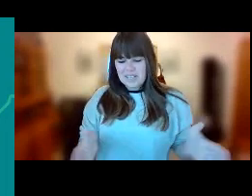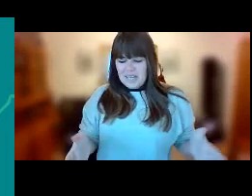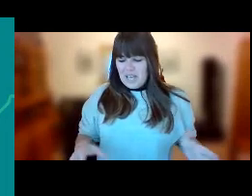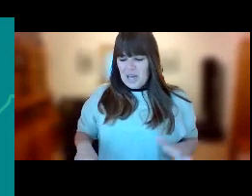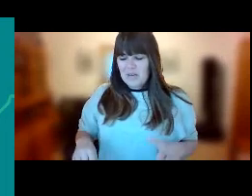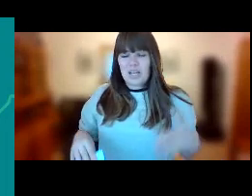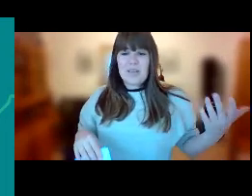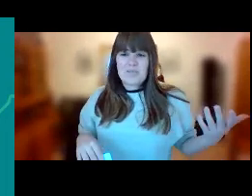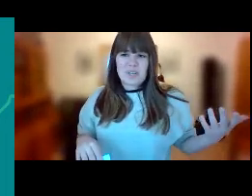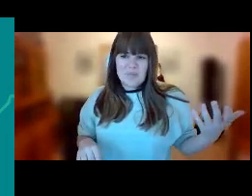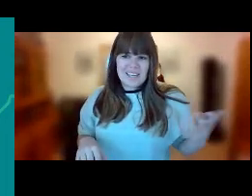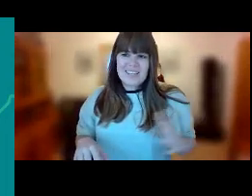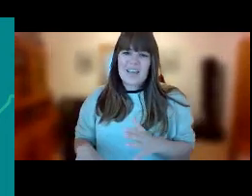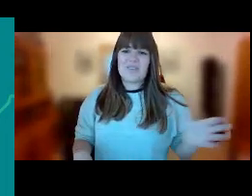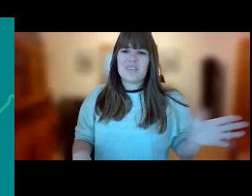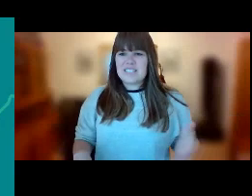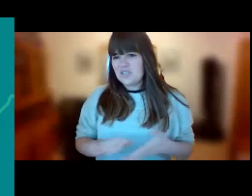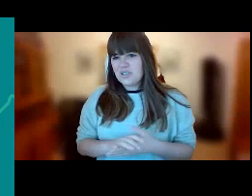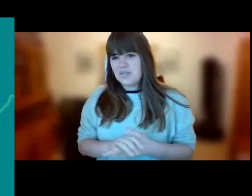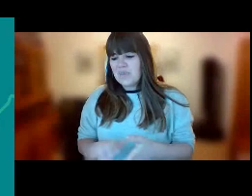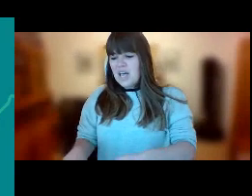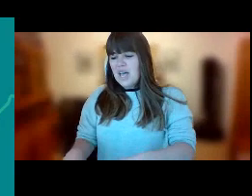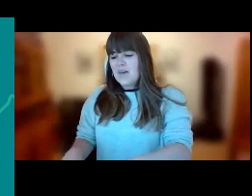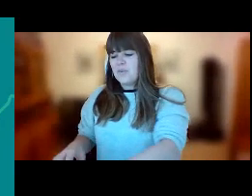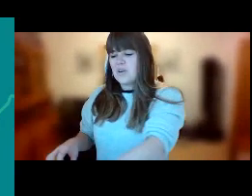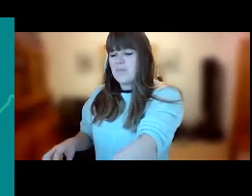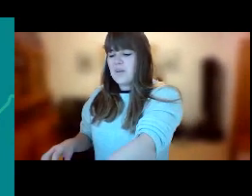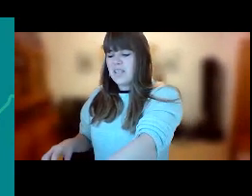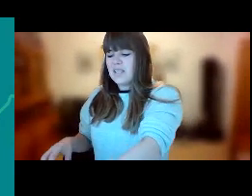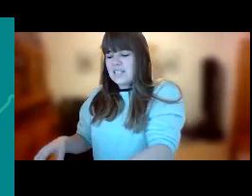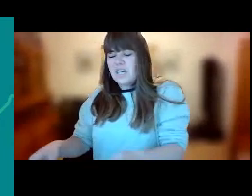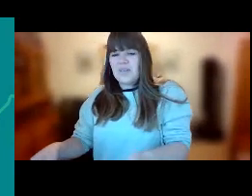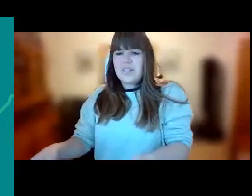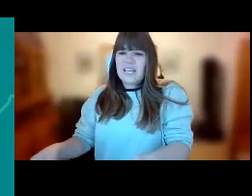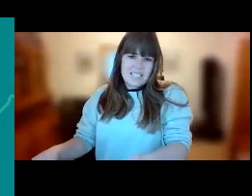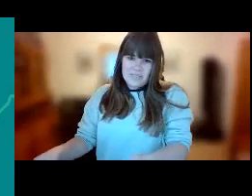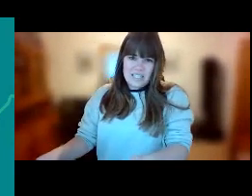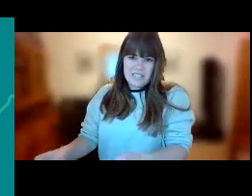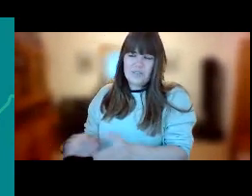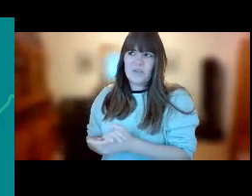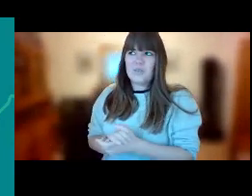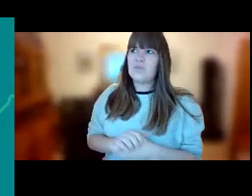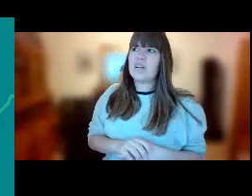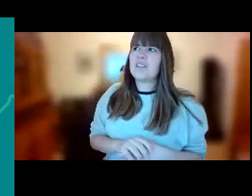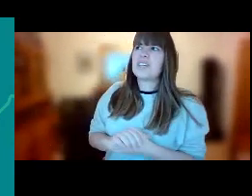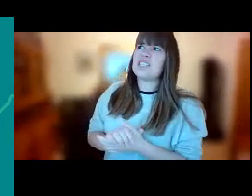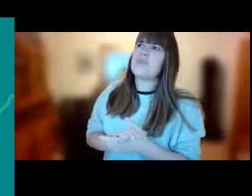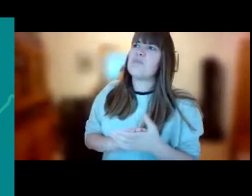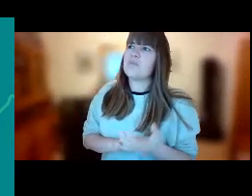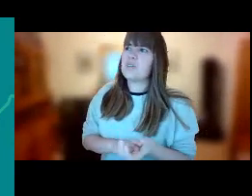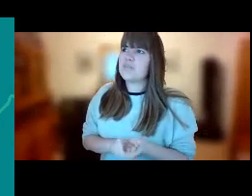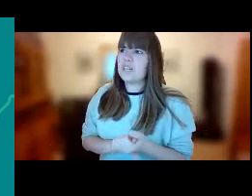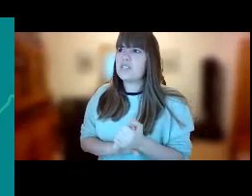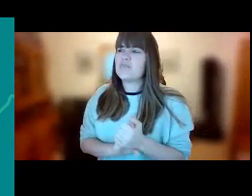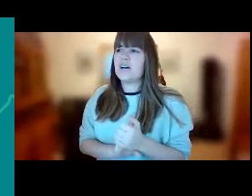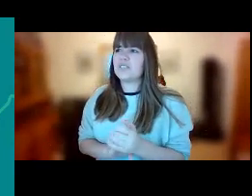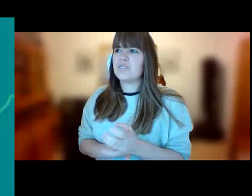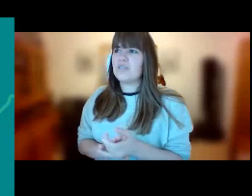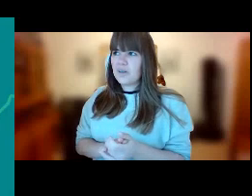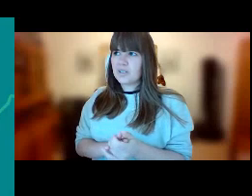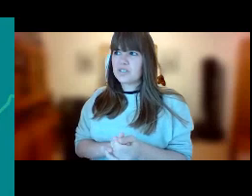have like a paper copy. Everything's digital, or it might be that there's no easy read. Or one of the things that people spoke to me a